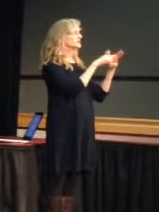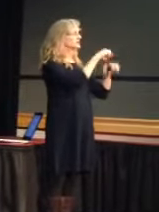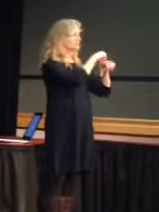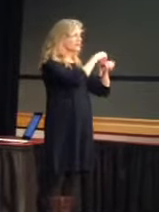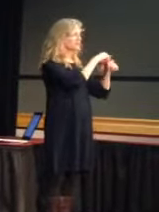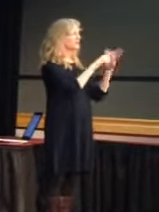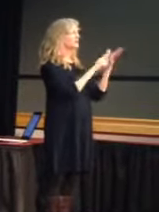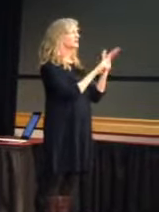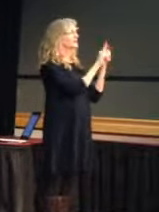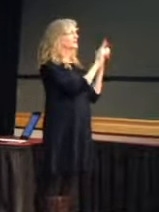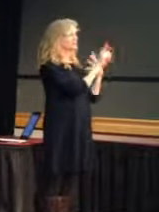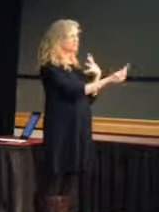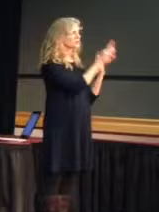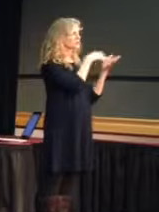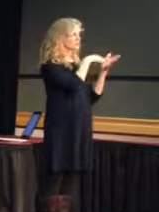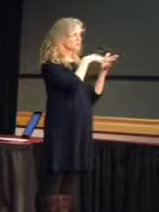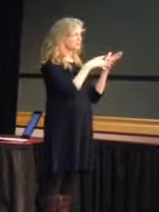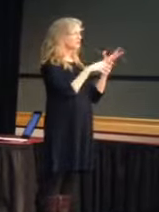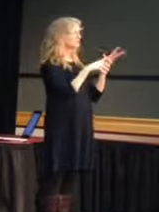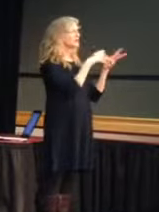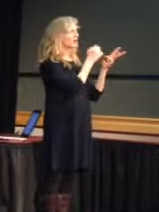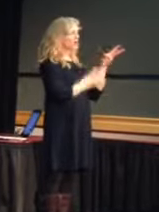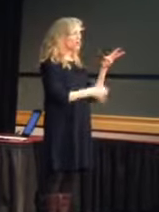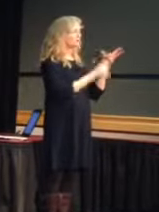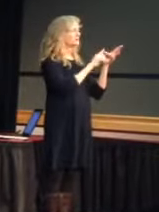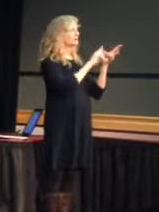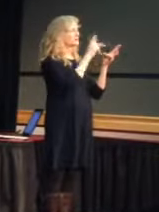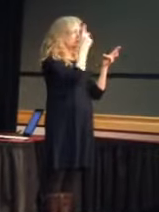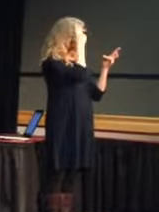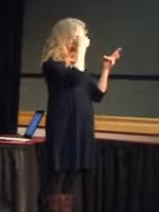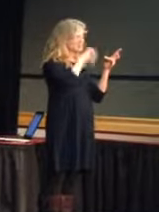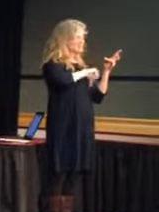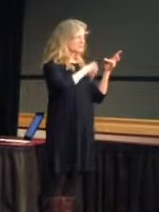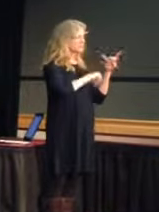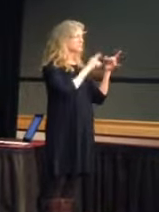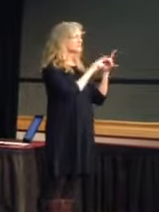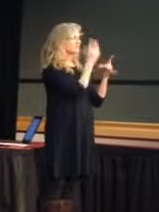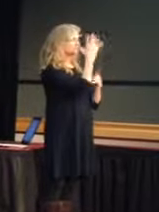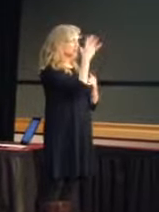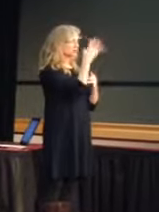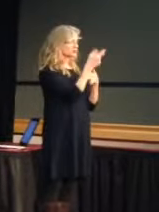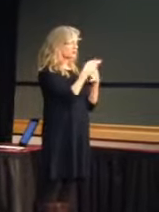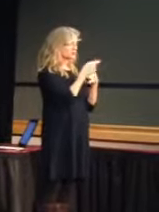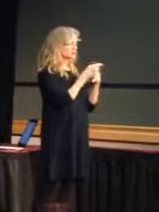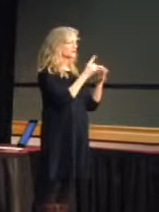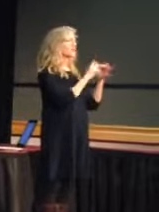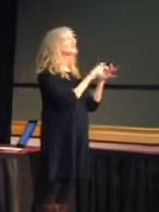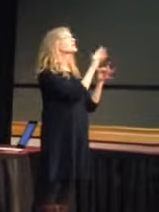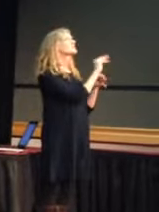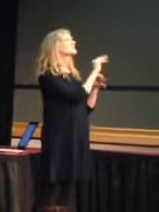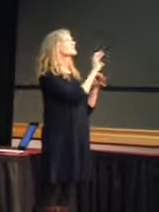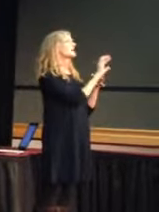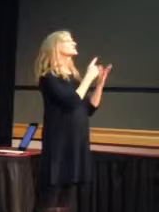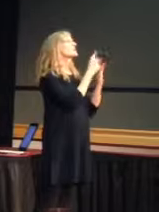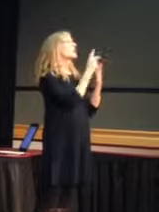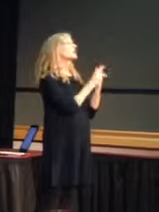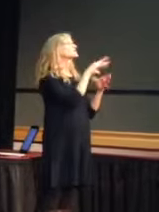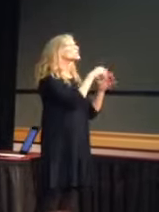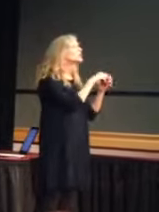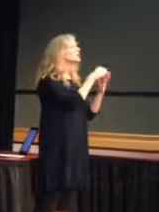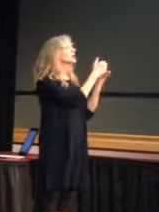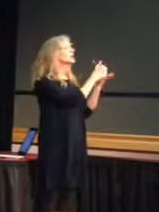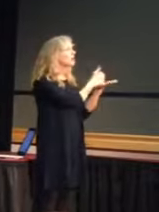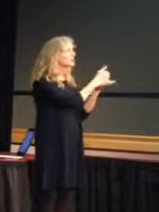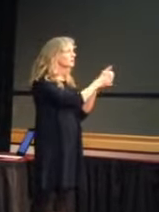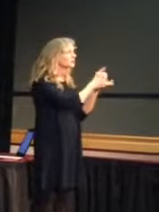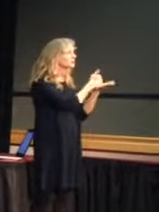liberal studies, art, political science, forestry management, and the Missoula College programs of carpentry,